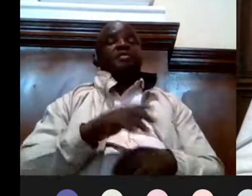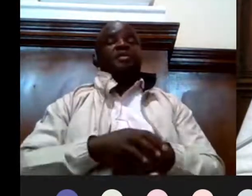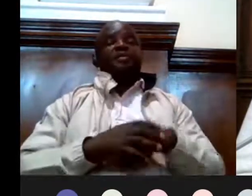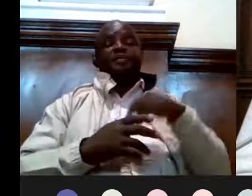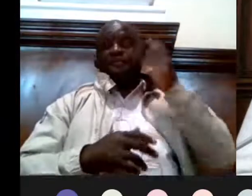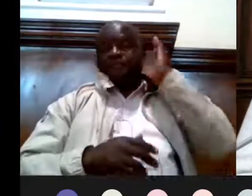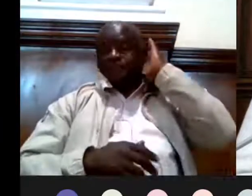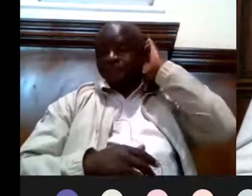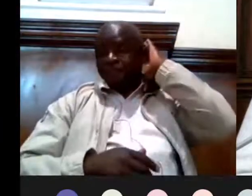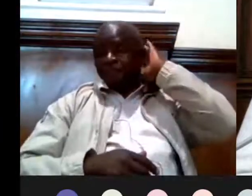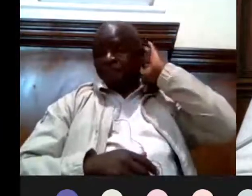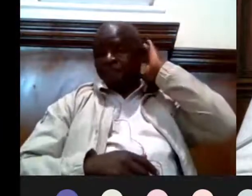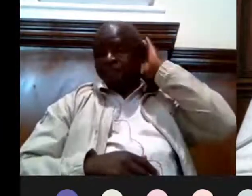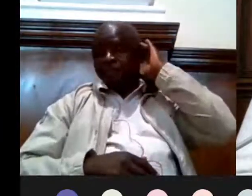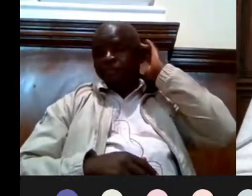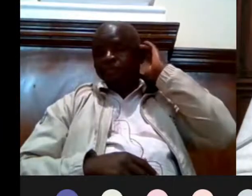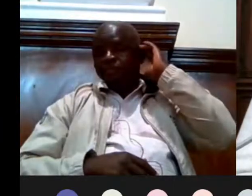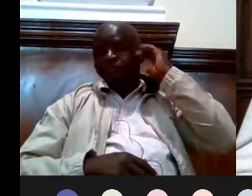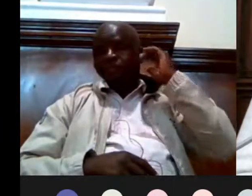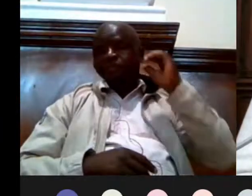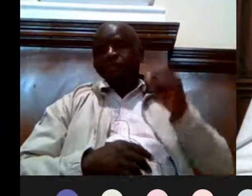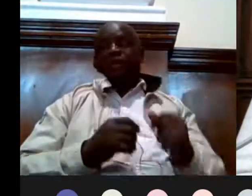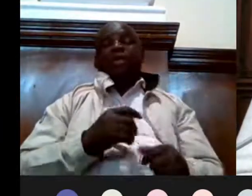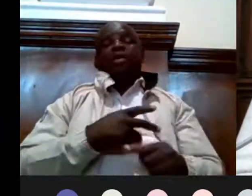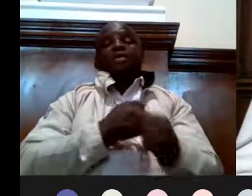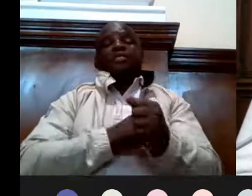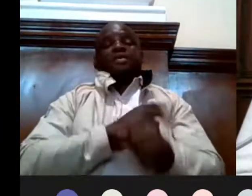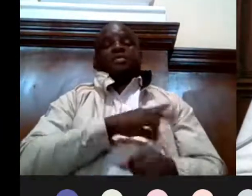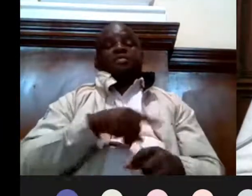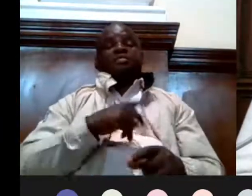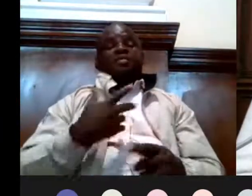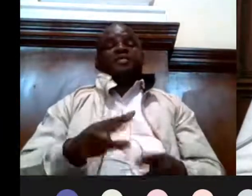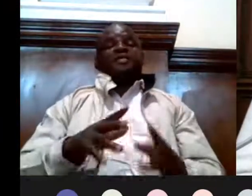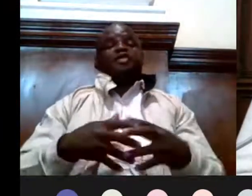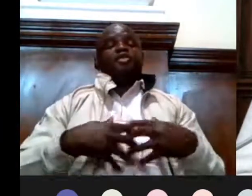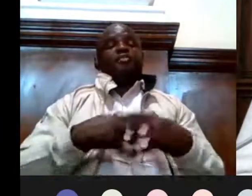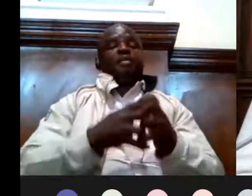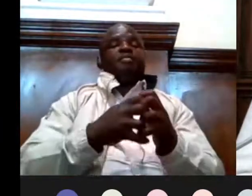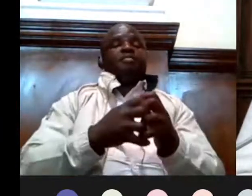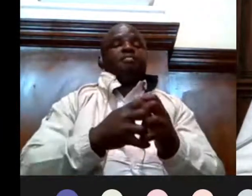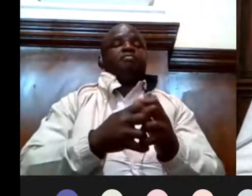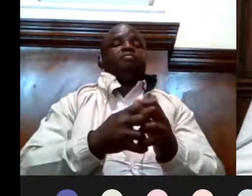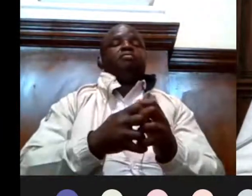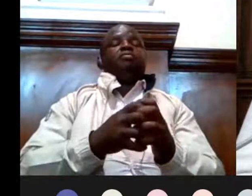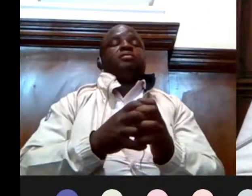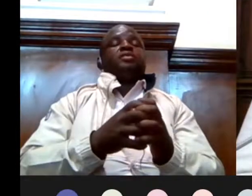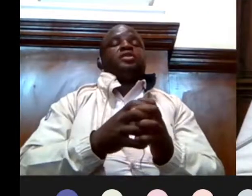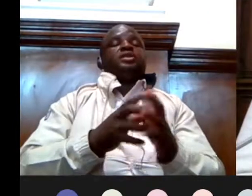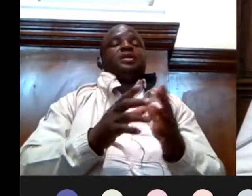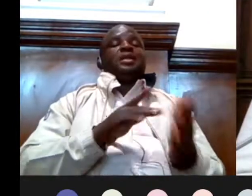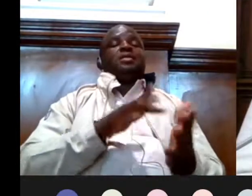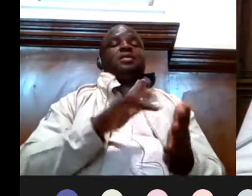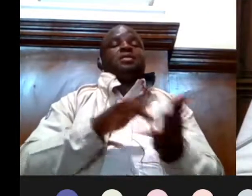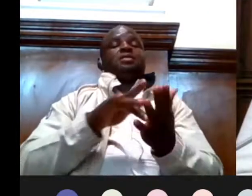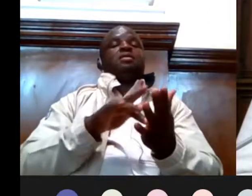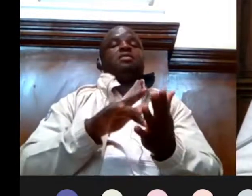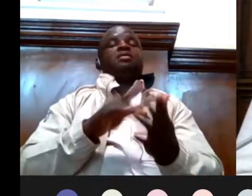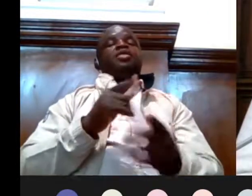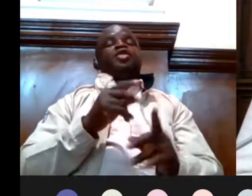already indicated earlier on, has already established a multi-sectoral